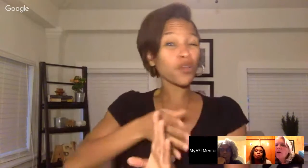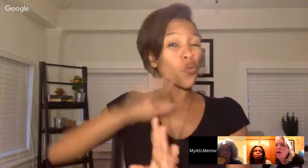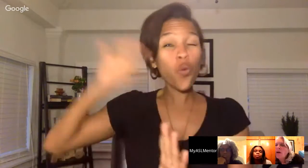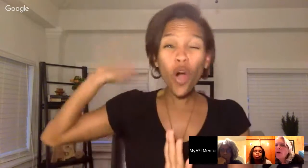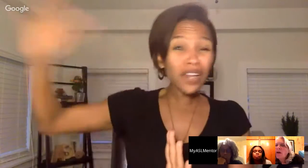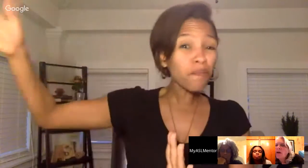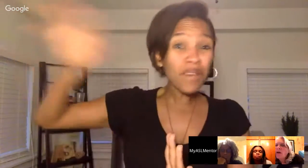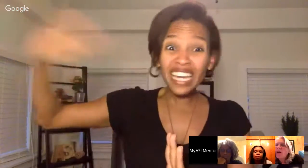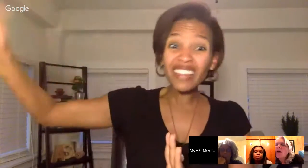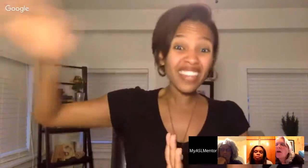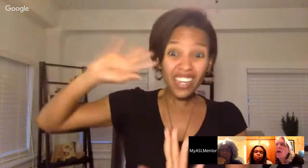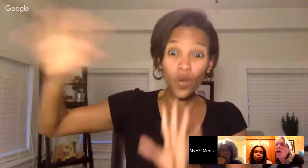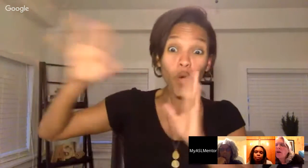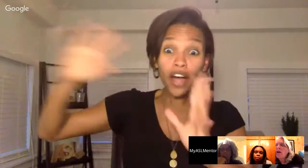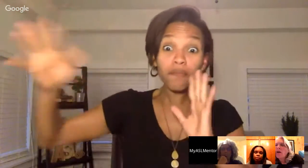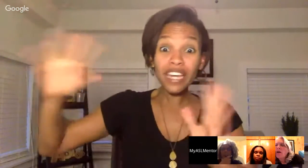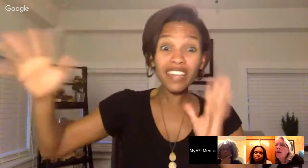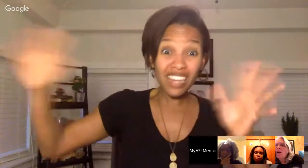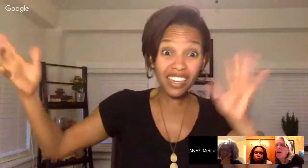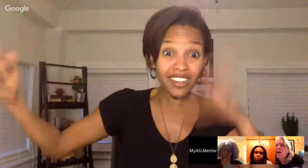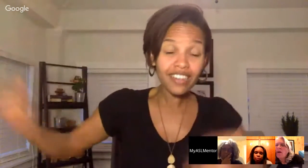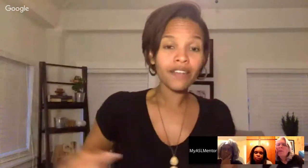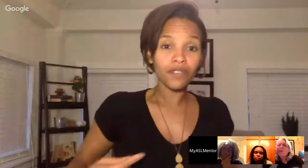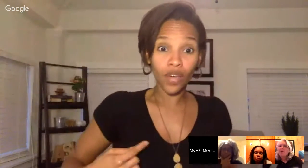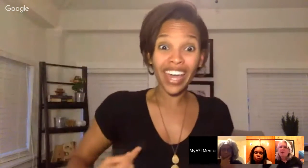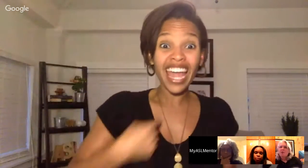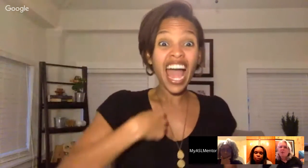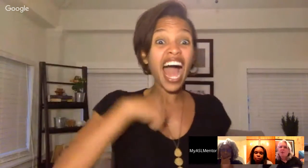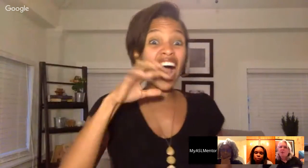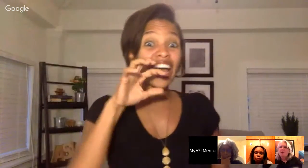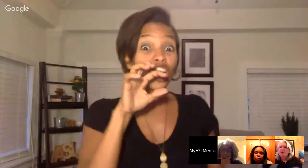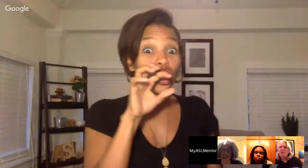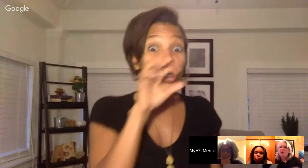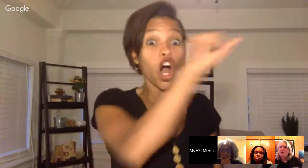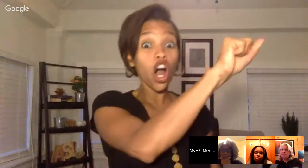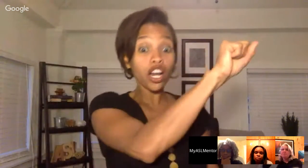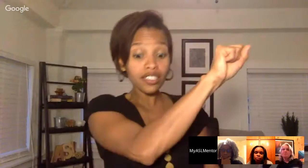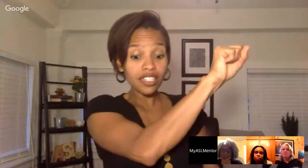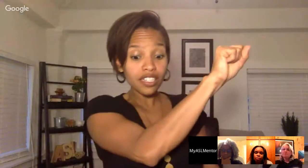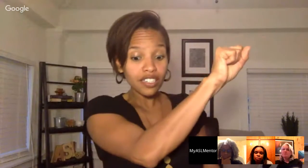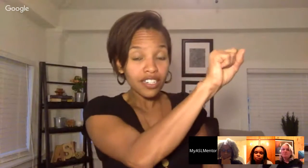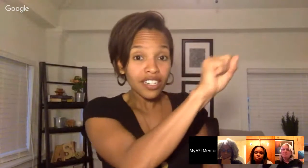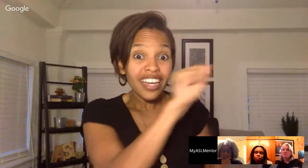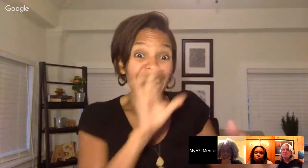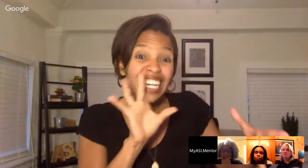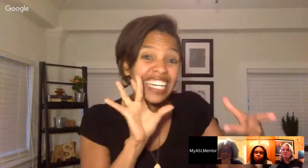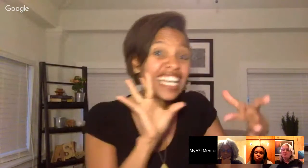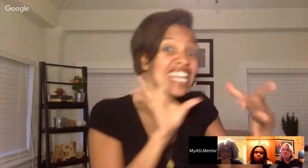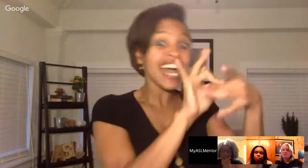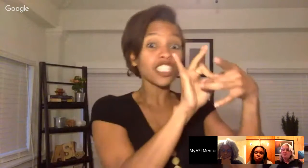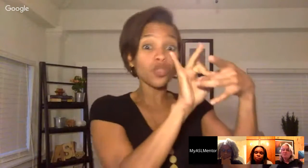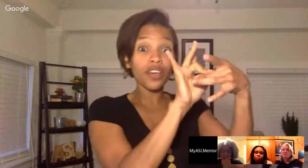but one big thing, okay? I caught, connect